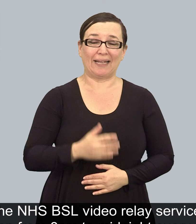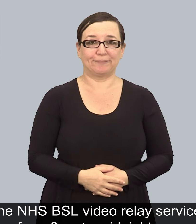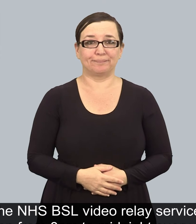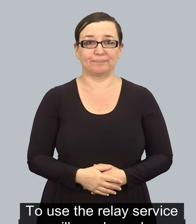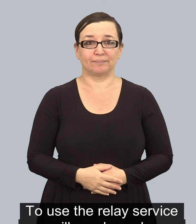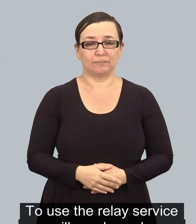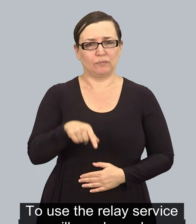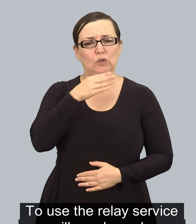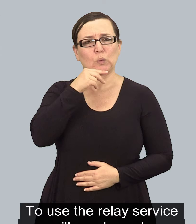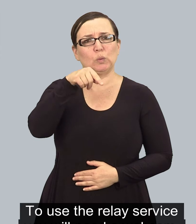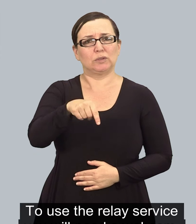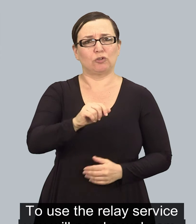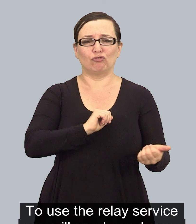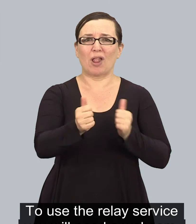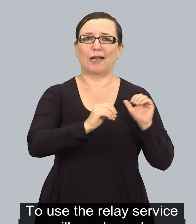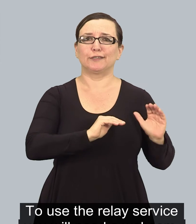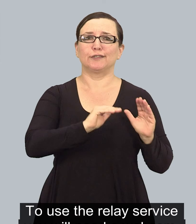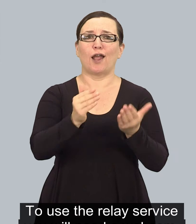To use the relay service, you will need a webcam,